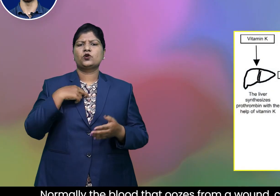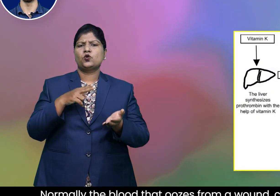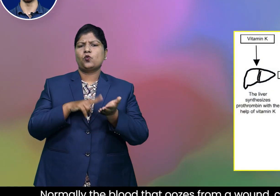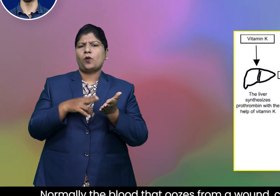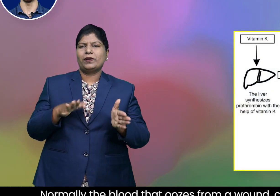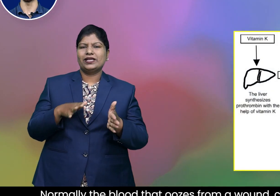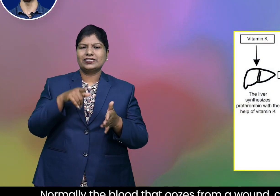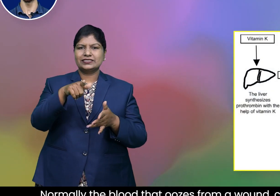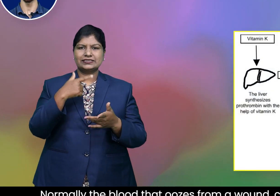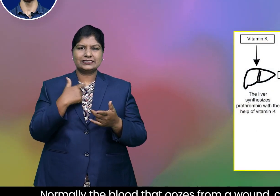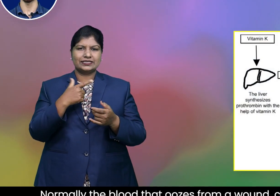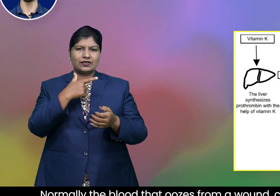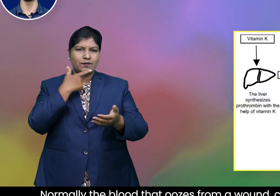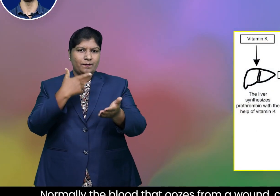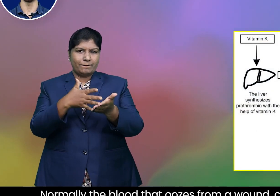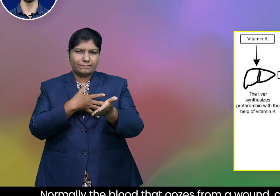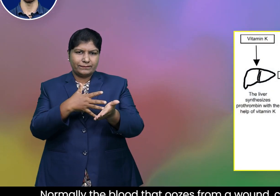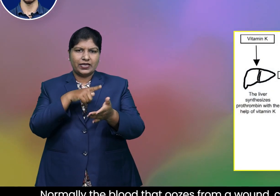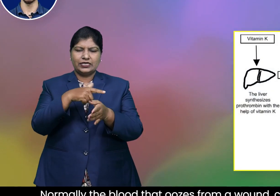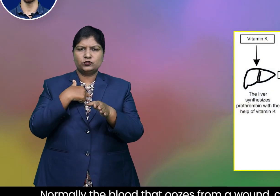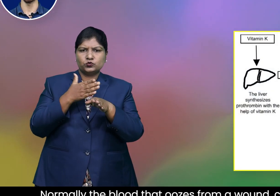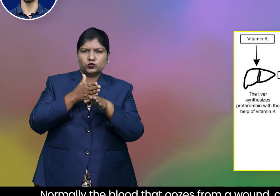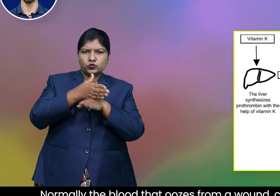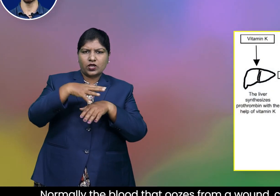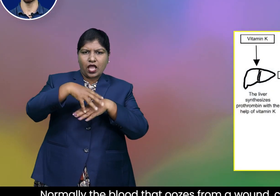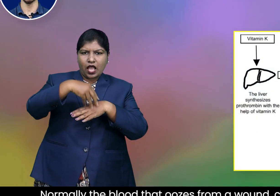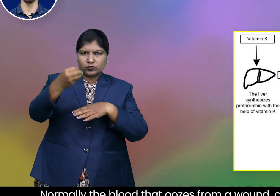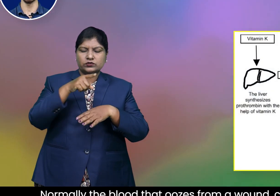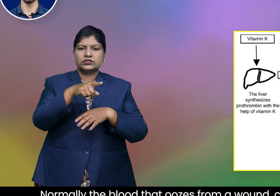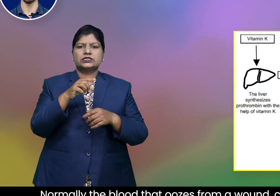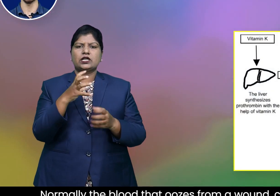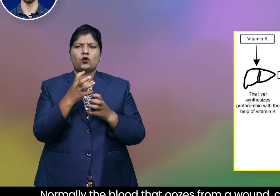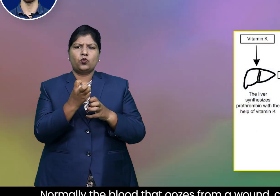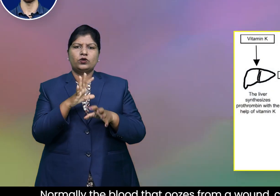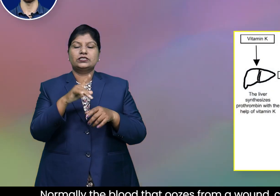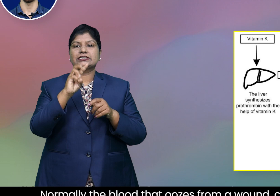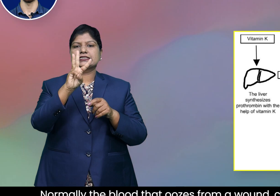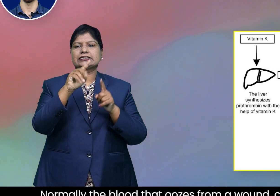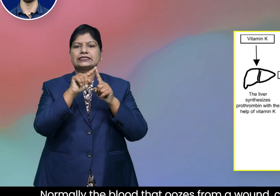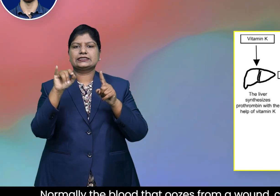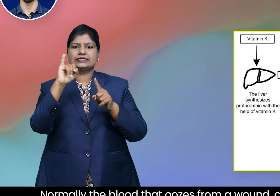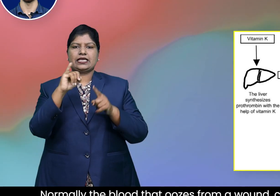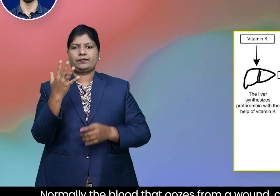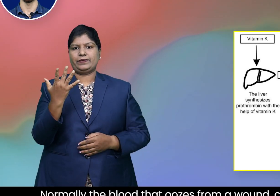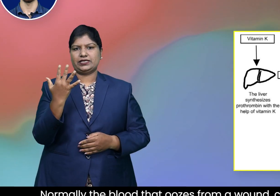Normally, the blood that oozes from a wound clots in 3 to 6 minutes.